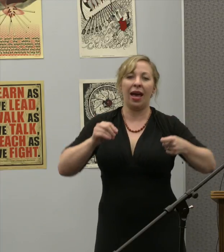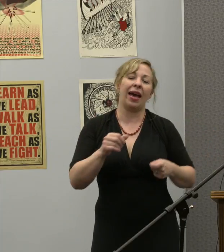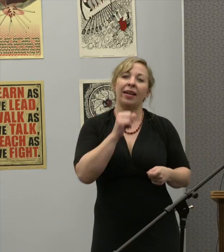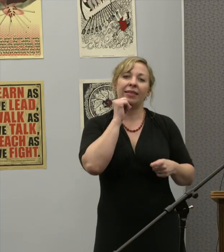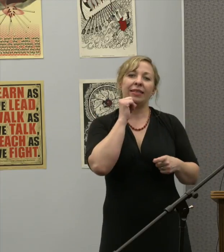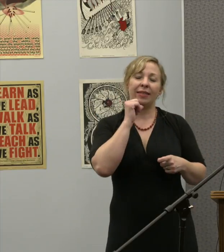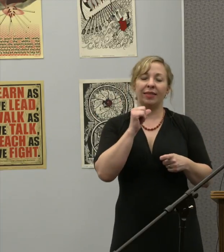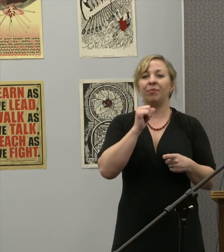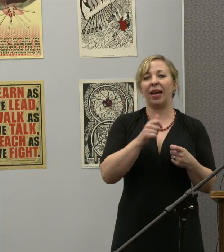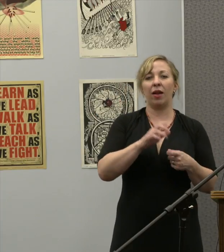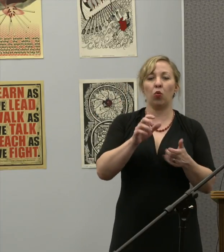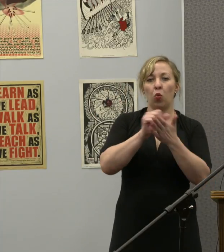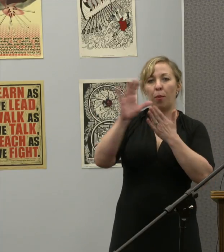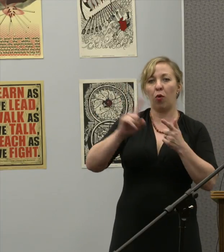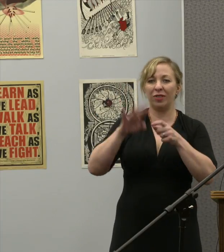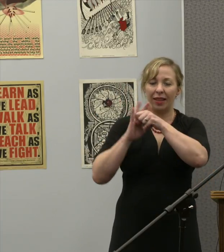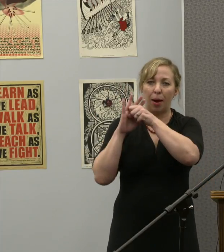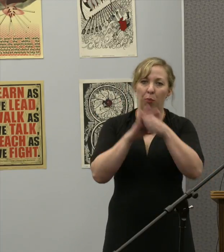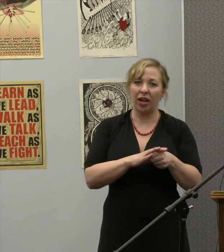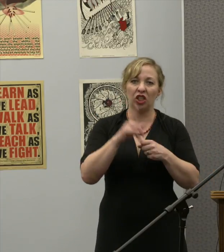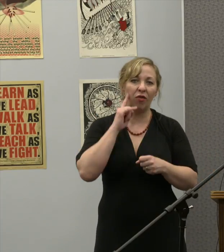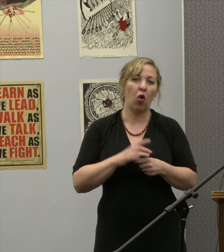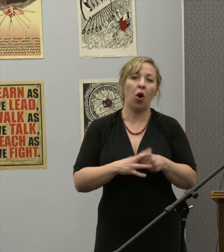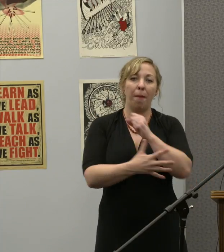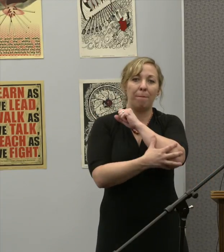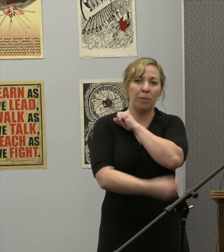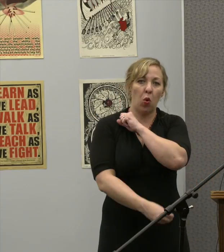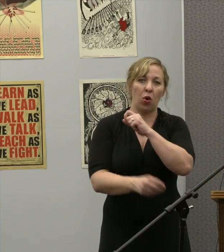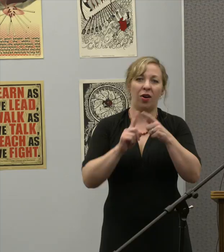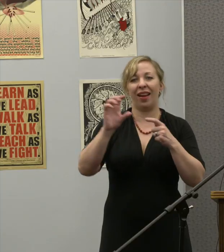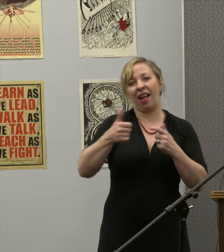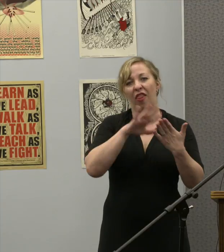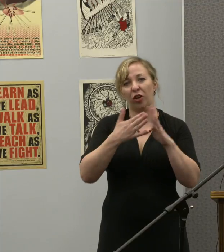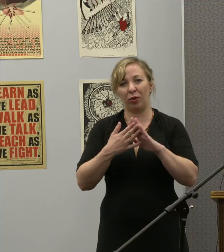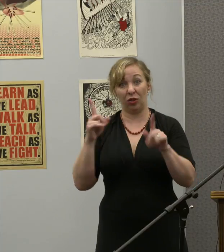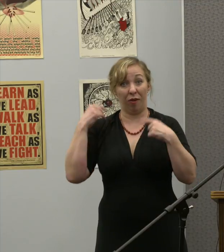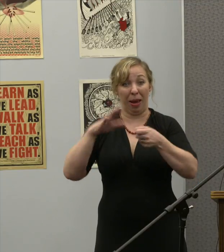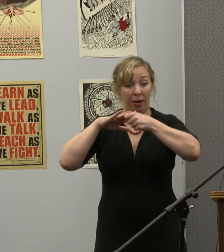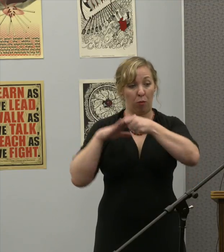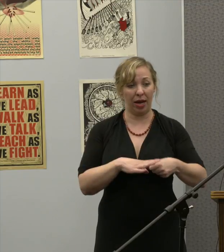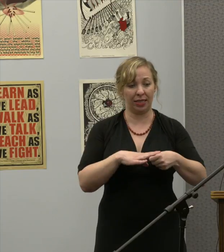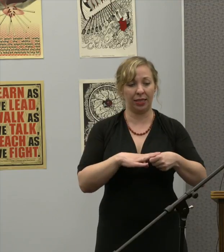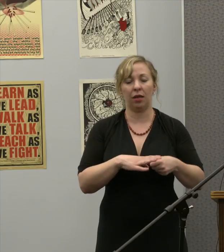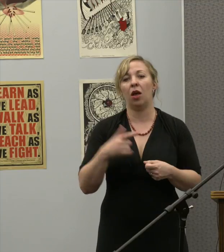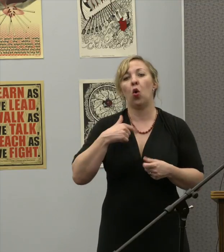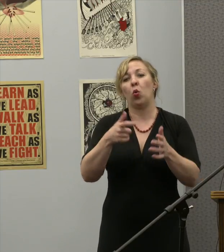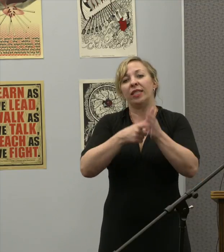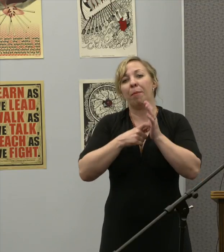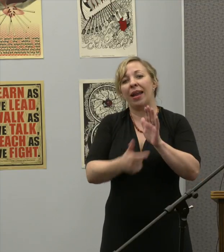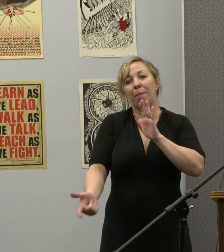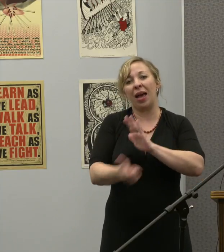that have been harmed by polluting and extractive industries. We demand a ban on